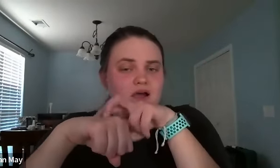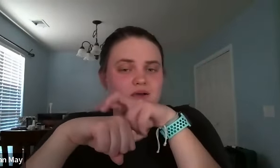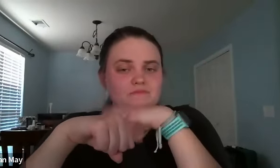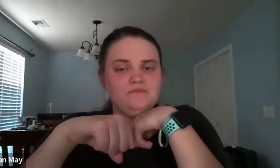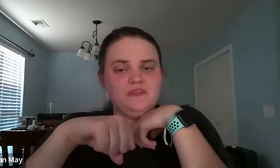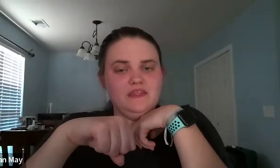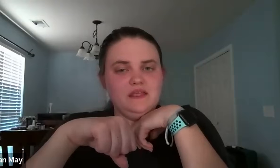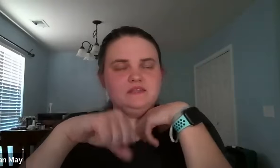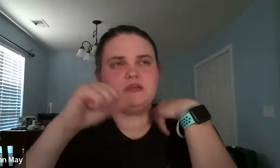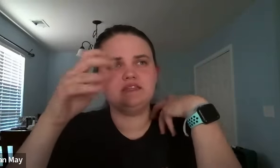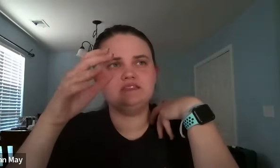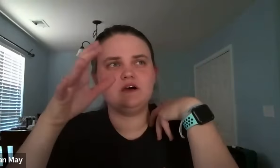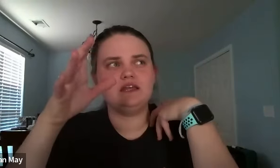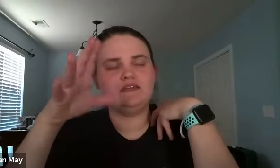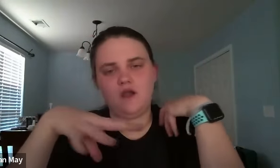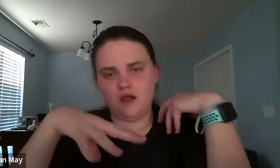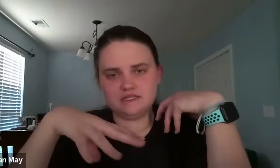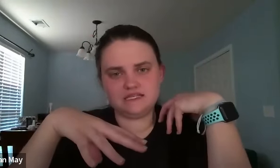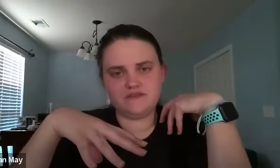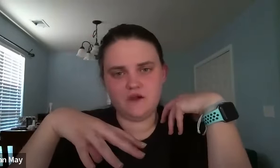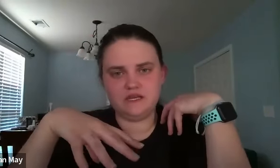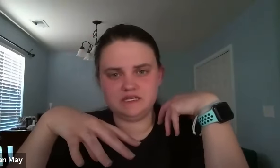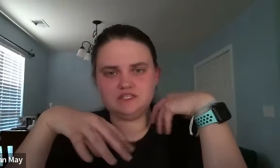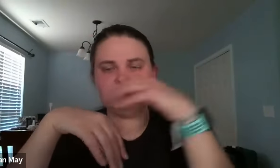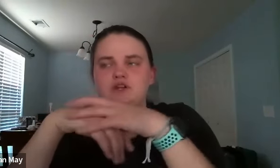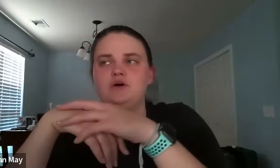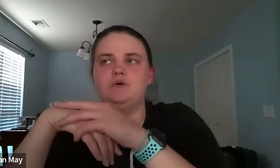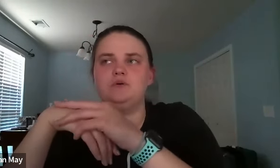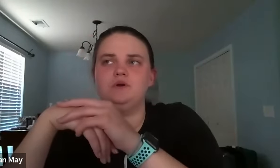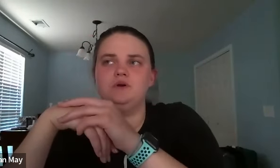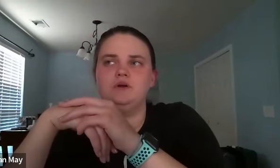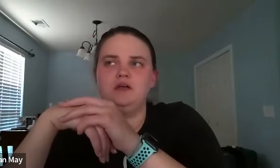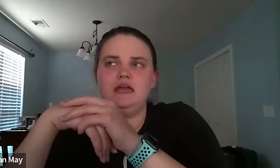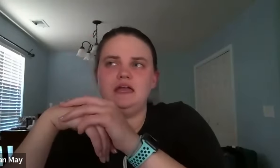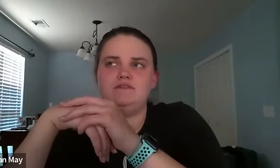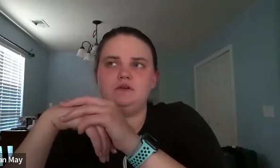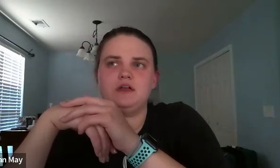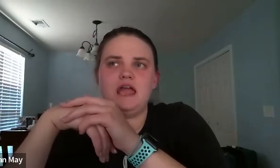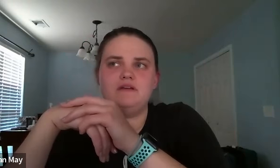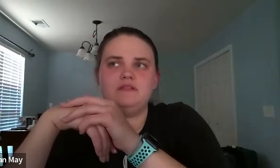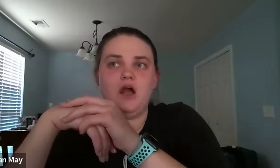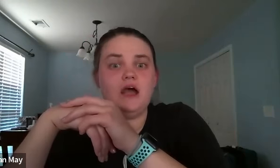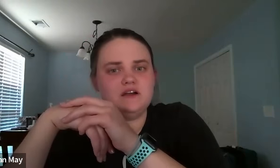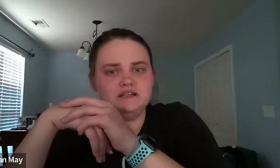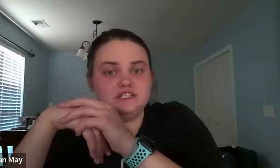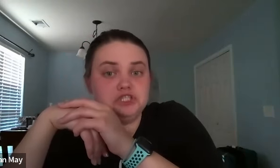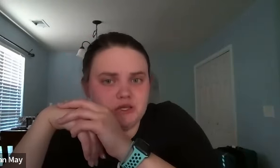So it depends on, again, the context of how it is. So, you know, if you're gonna have like hot dogs and